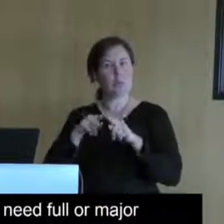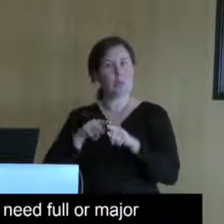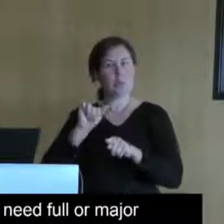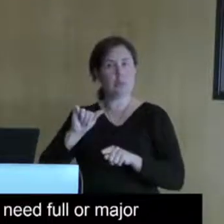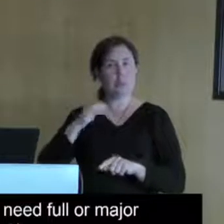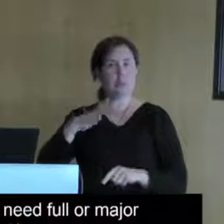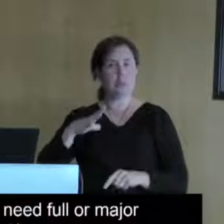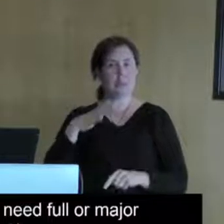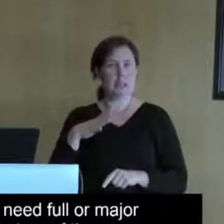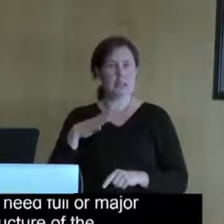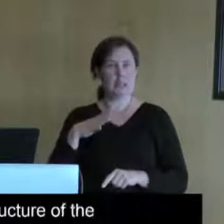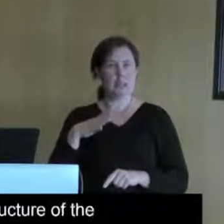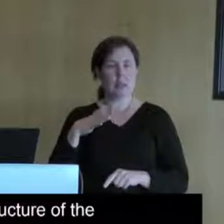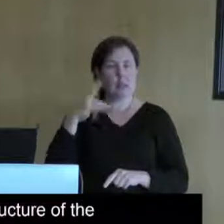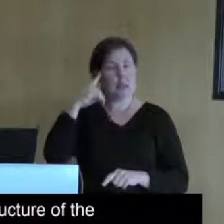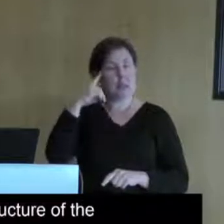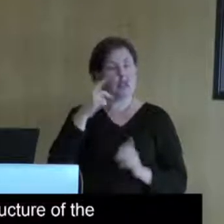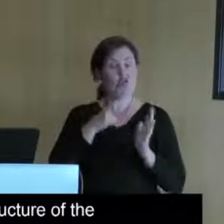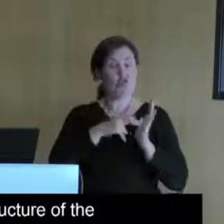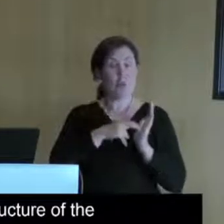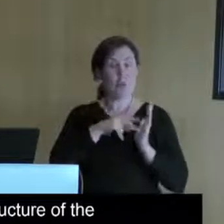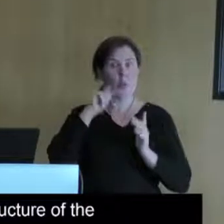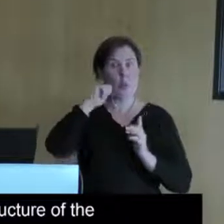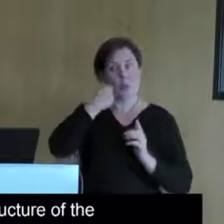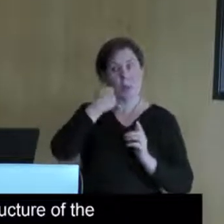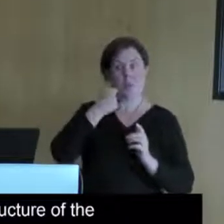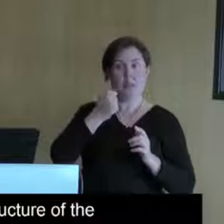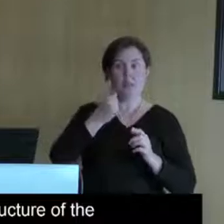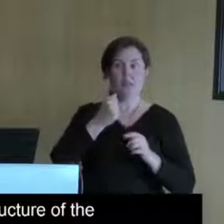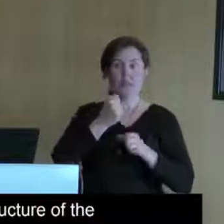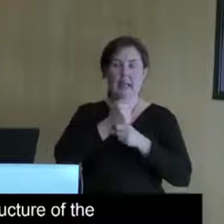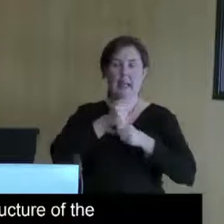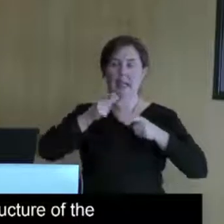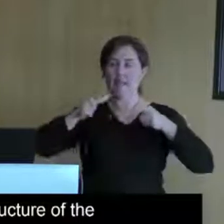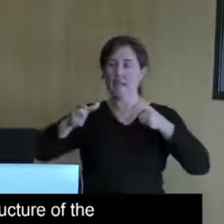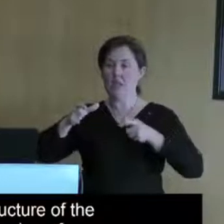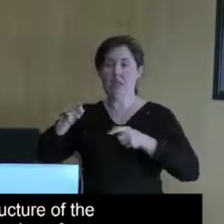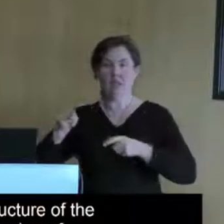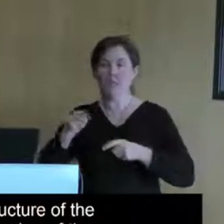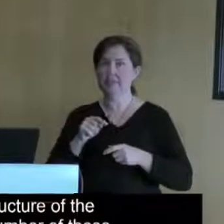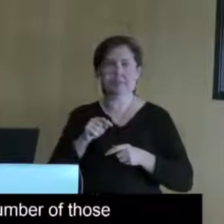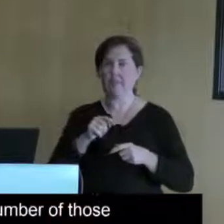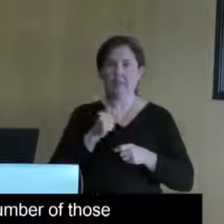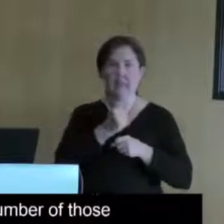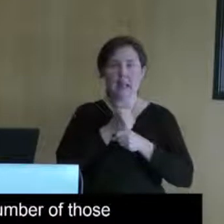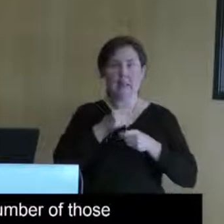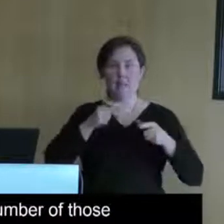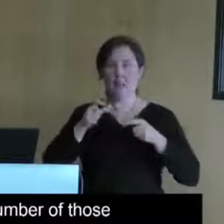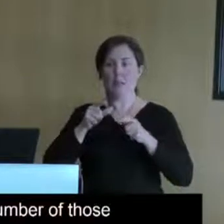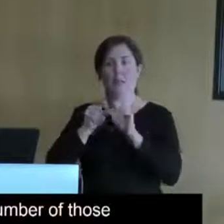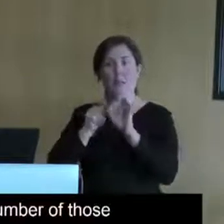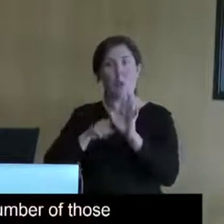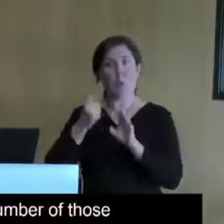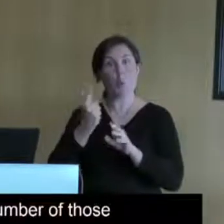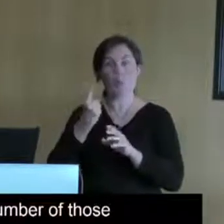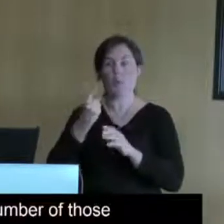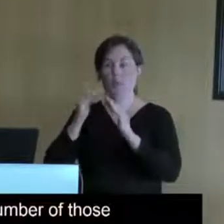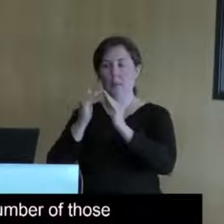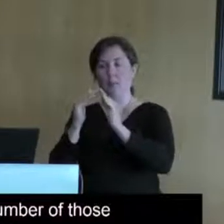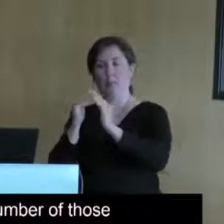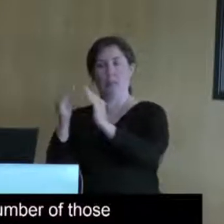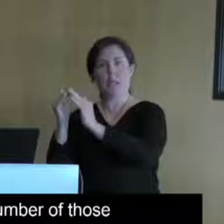level. Firstly, people think that access for people who need full or major modified property